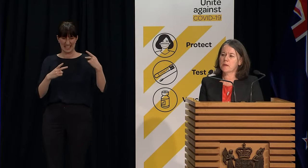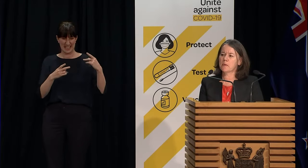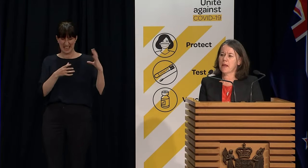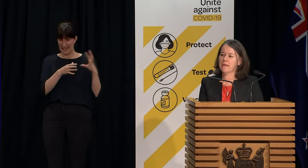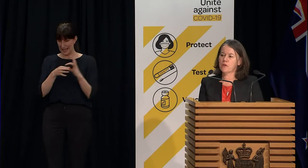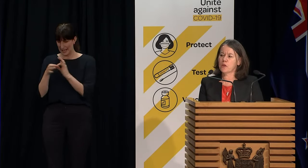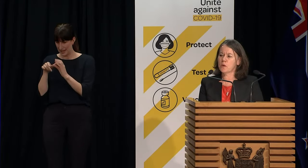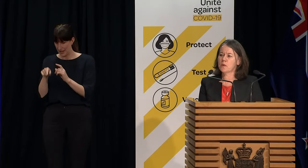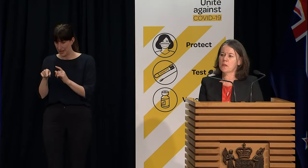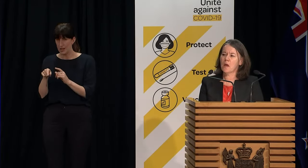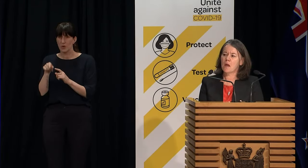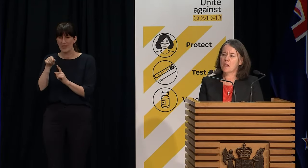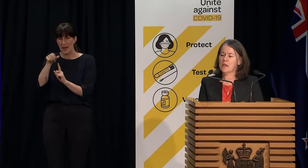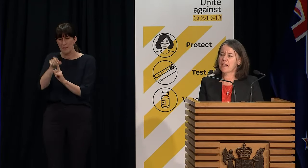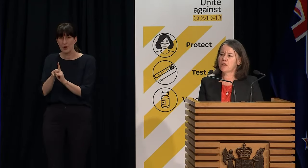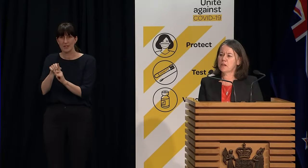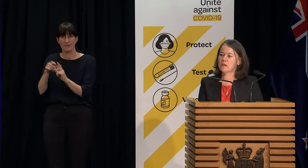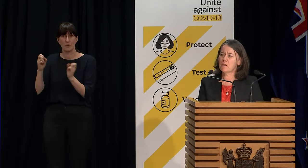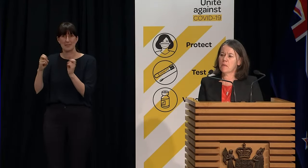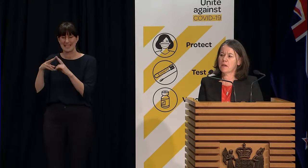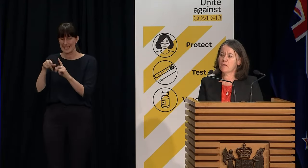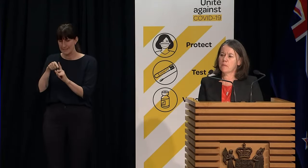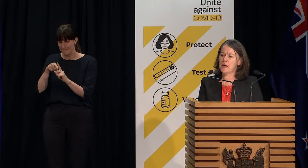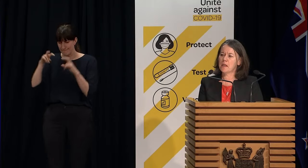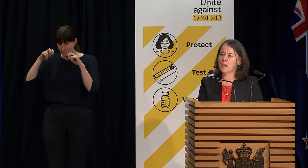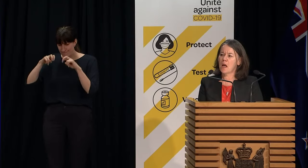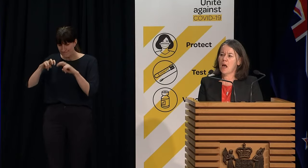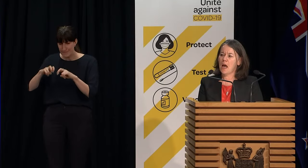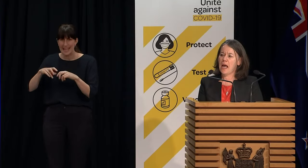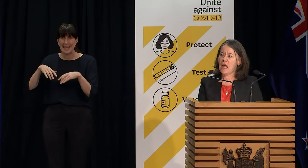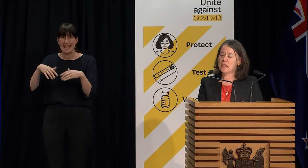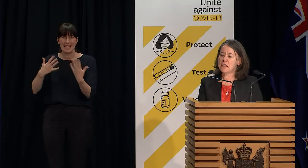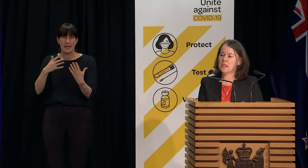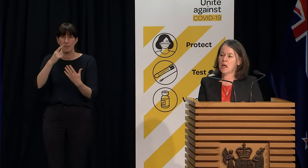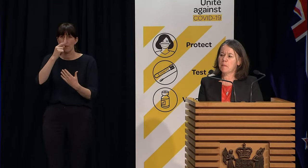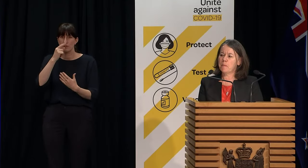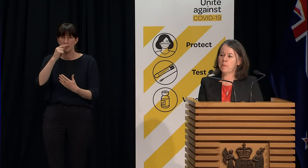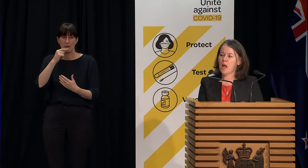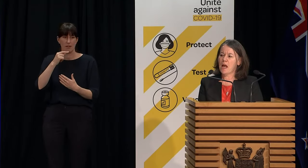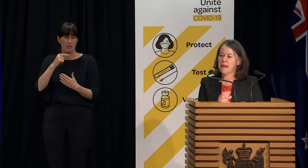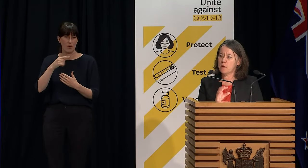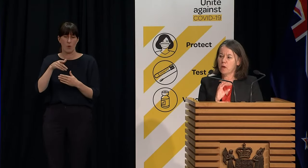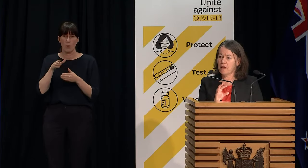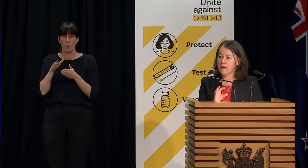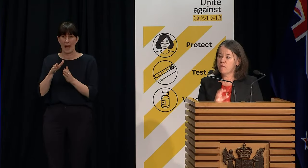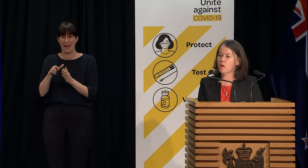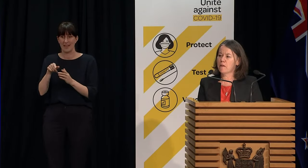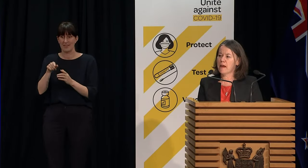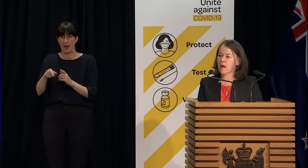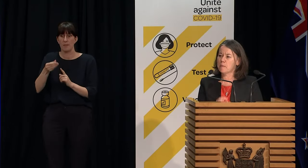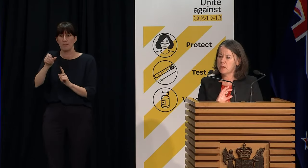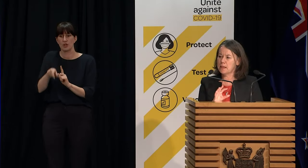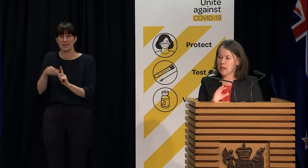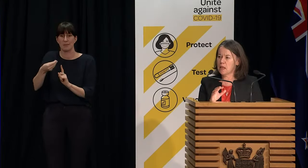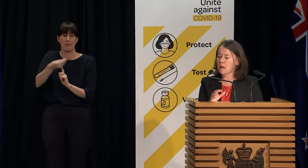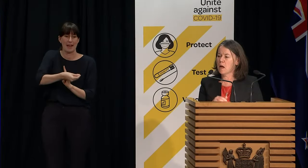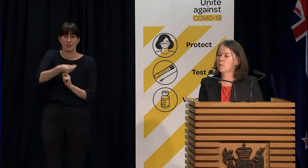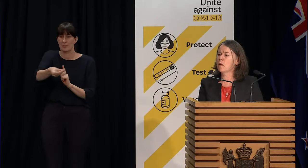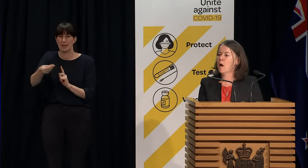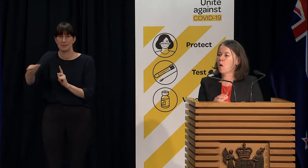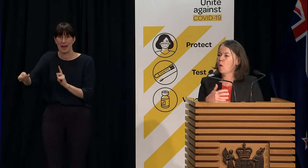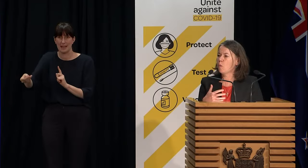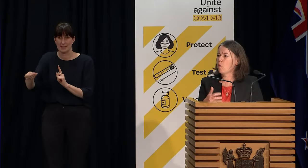all possible avenues, connections that there might have been, and that's where then they follow that up to